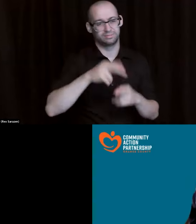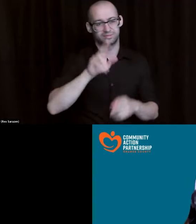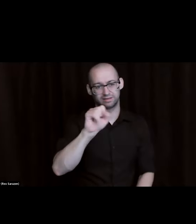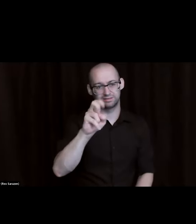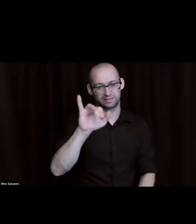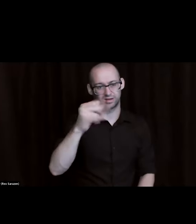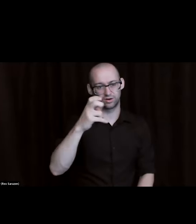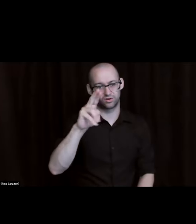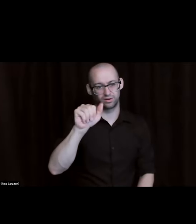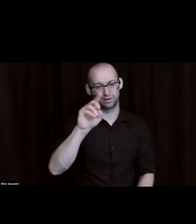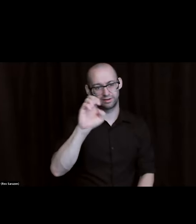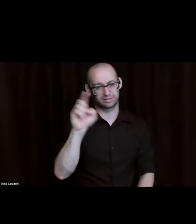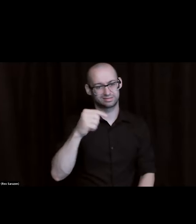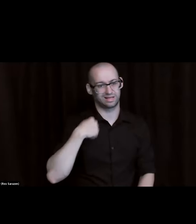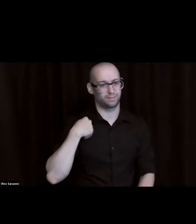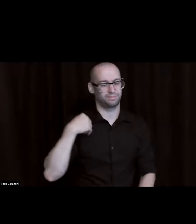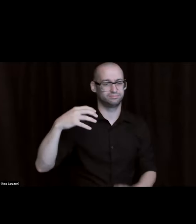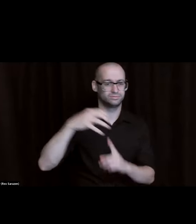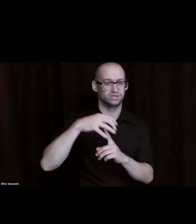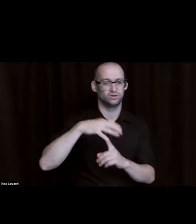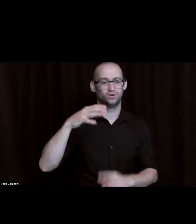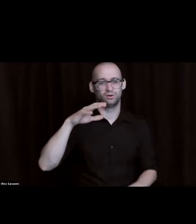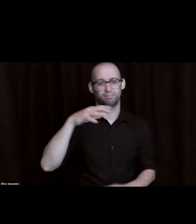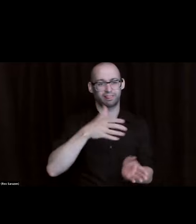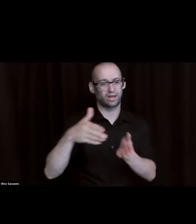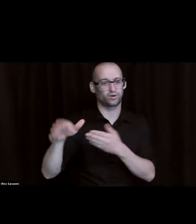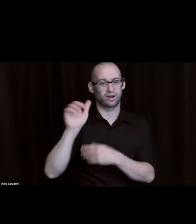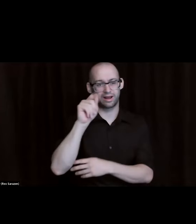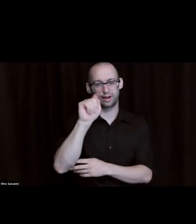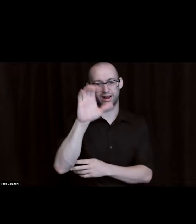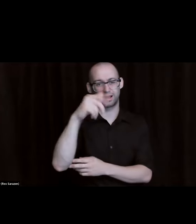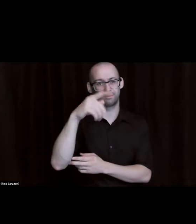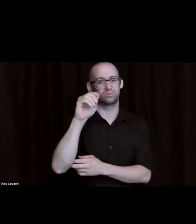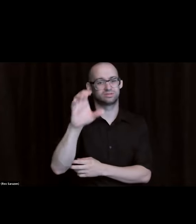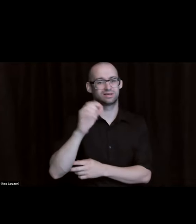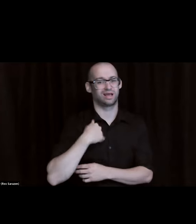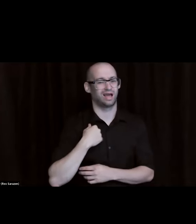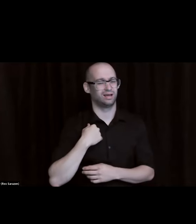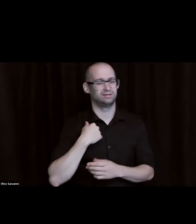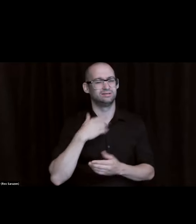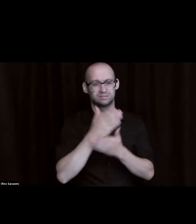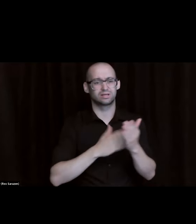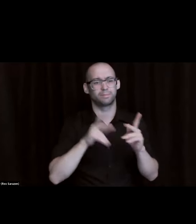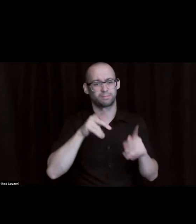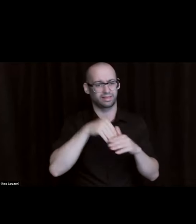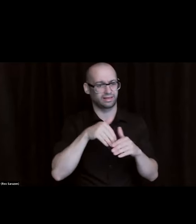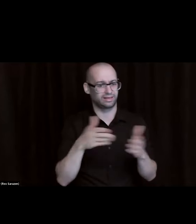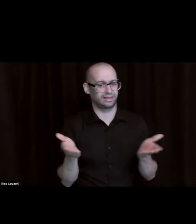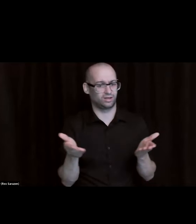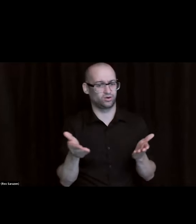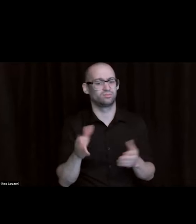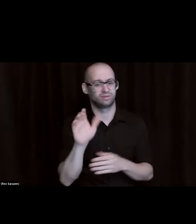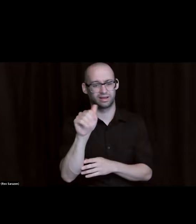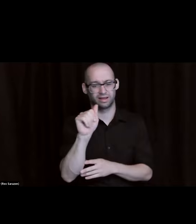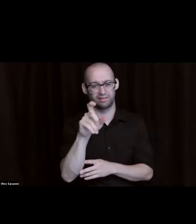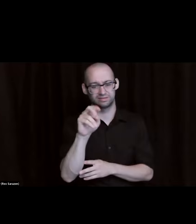said, I'm the senior planner at CAPOC. Also with us on the call is some other people from CAPOC. So Alexander Caro,